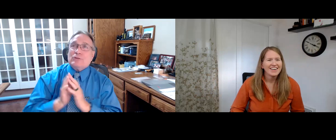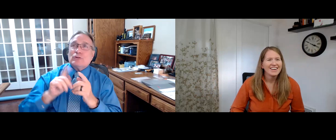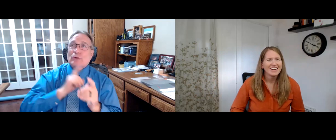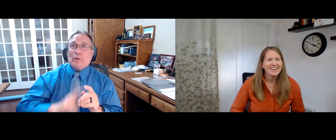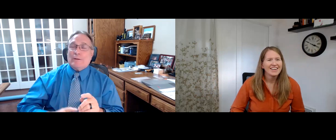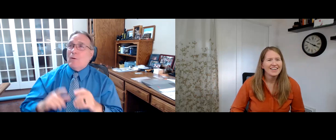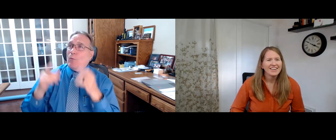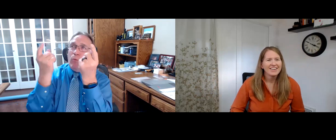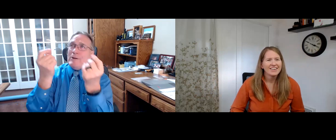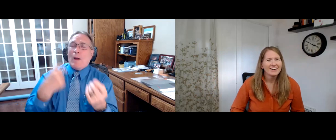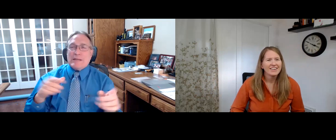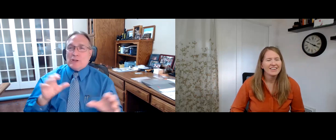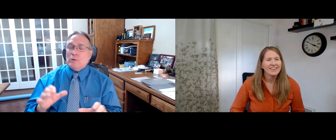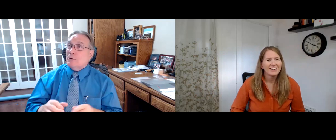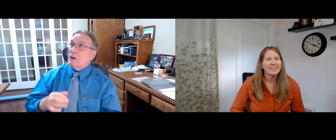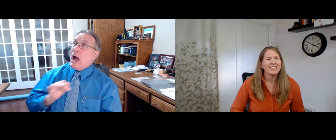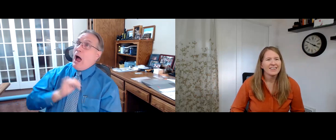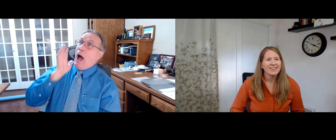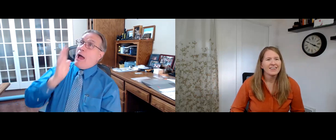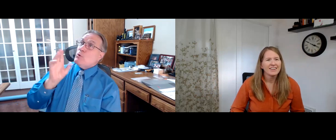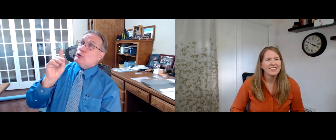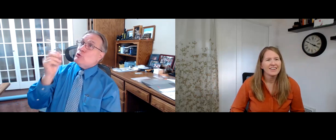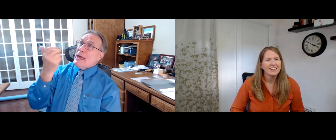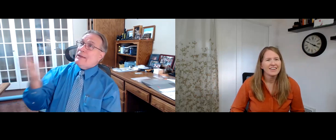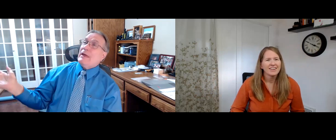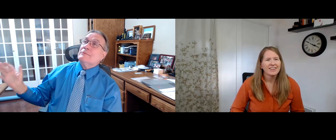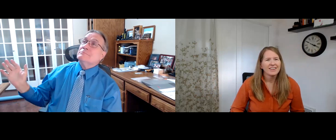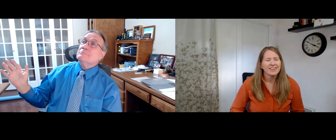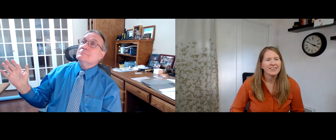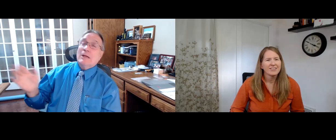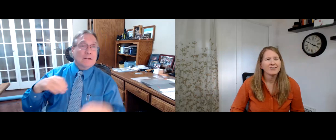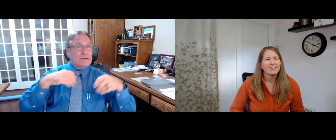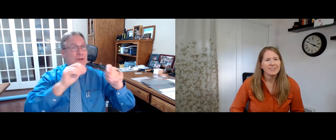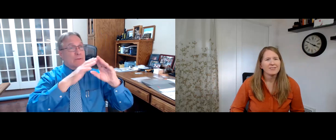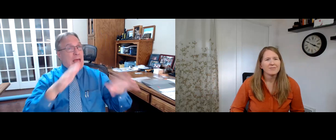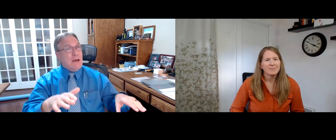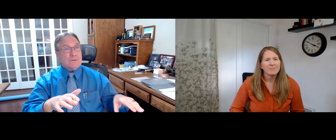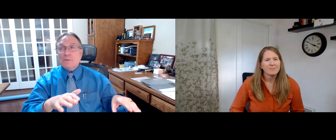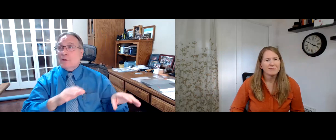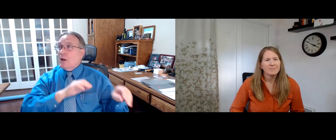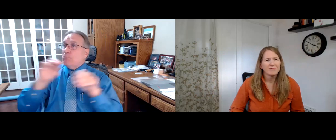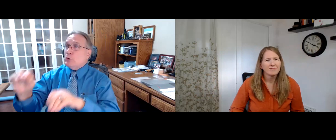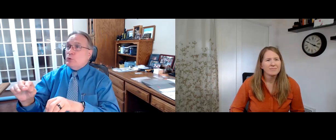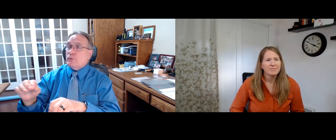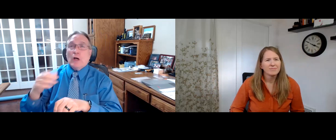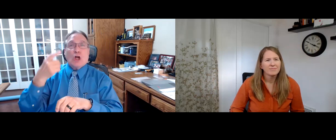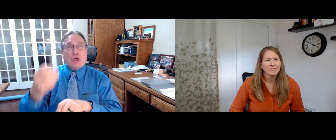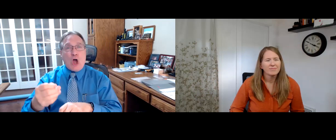pleaded to the Lord, what do you want me to do? I will do anything. Sell the house, move,